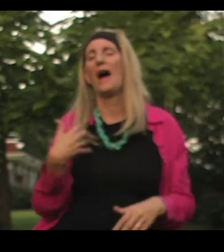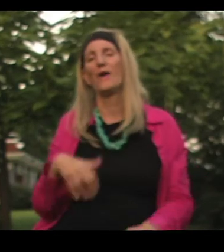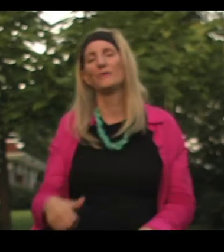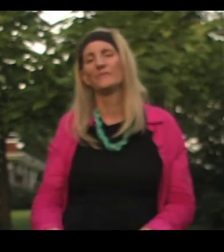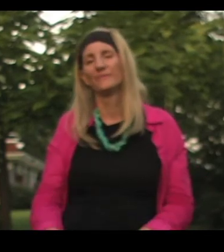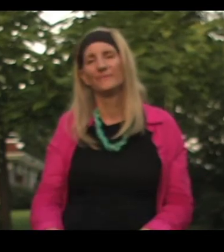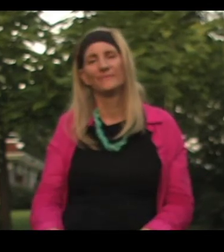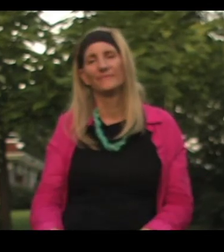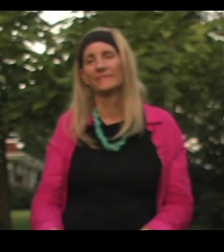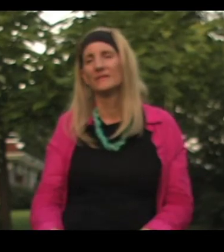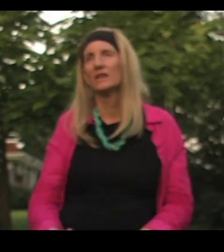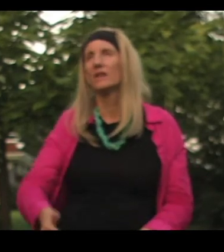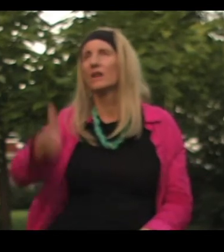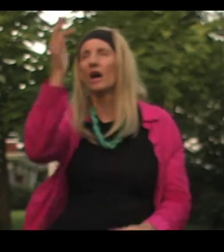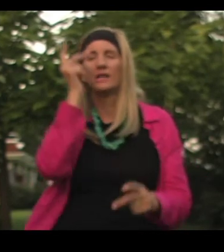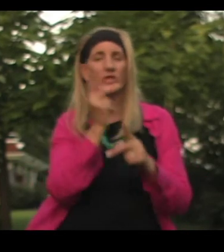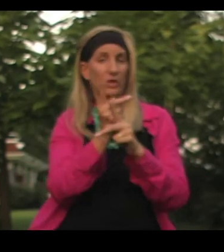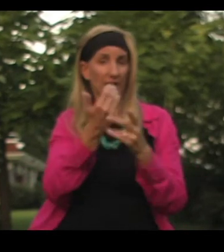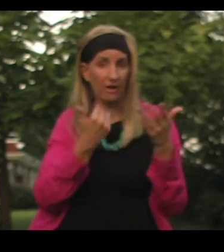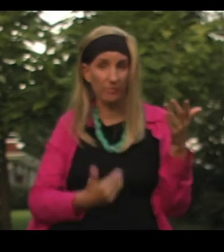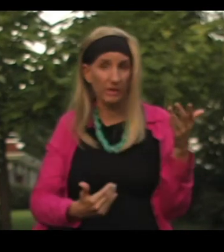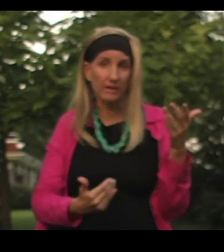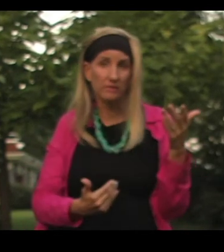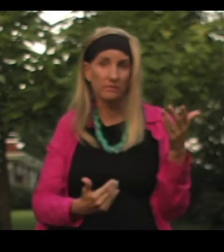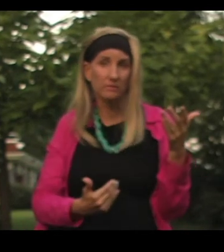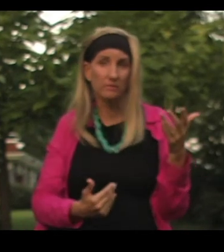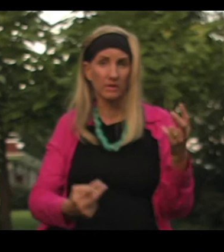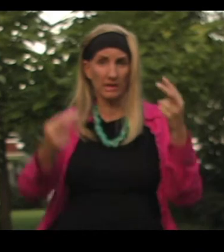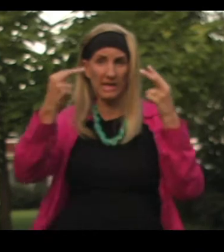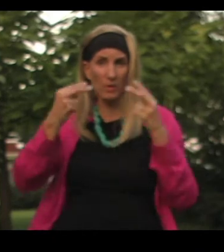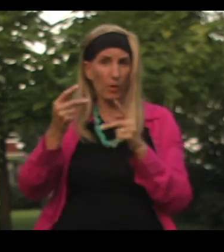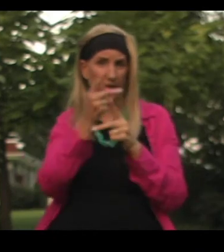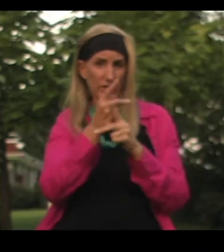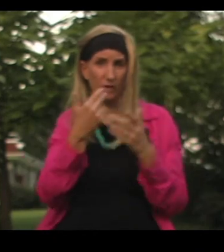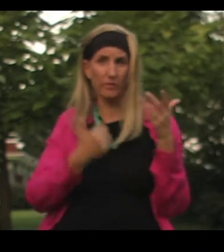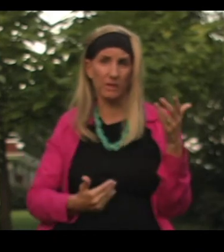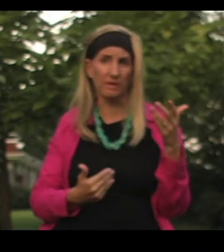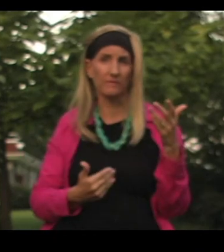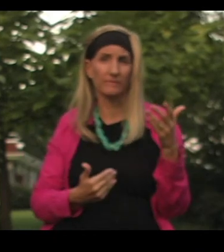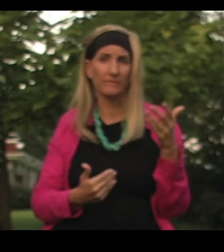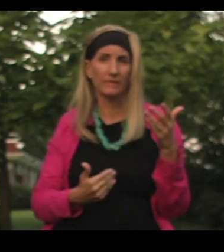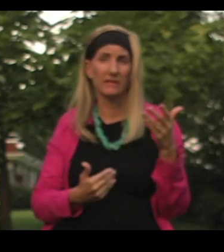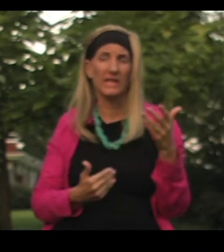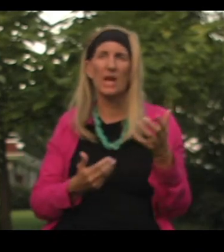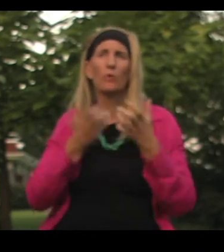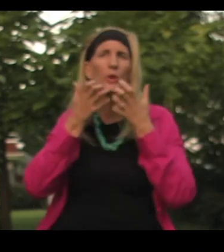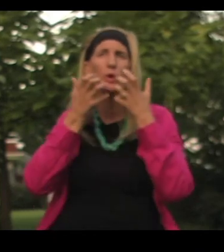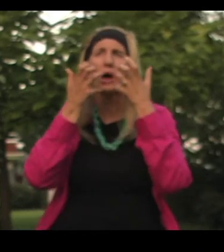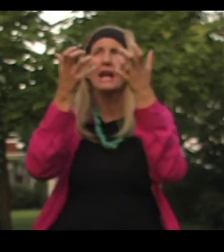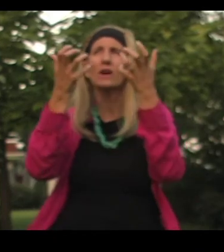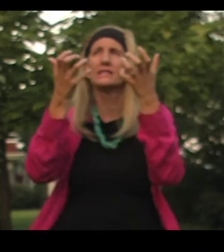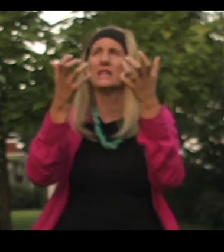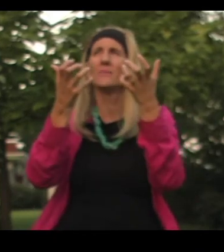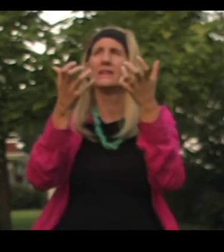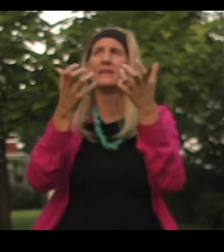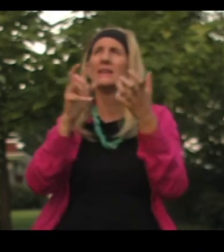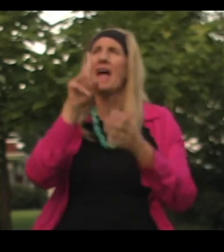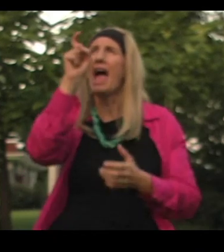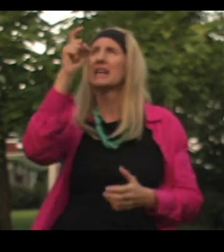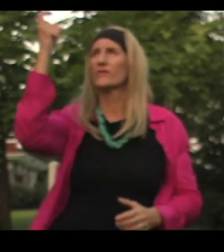Wow. God took care of me. He watched over me. And when we cry out to him and ask for